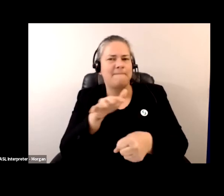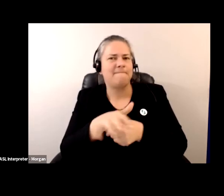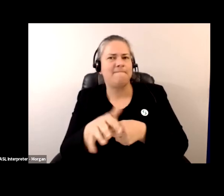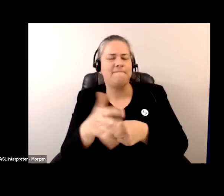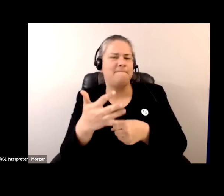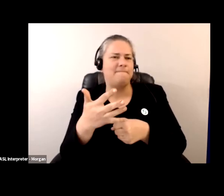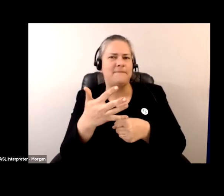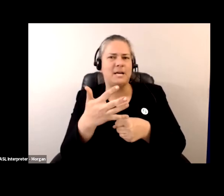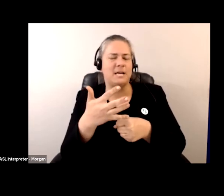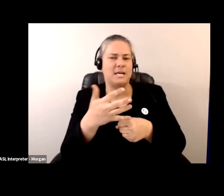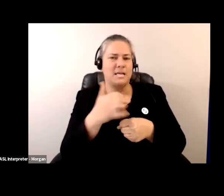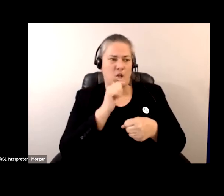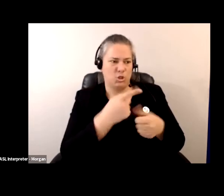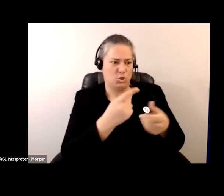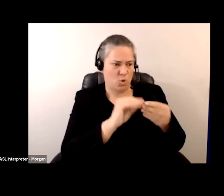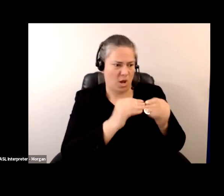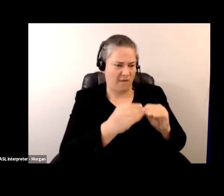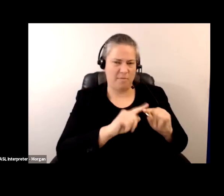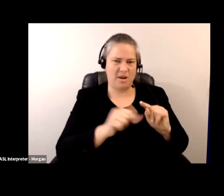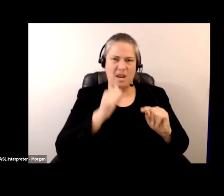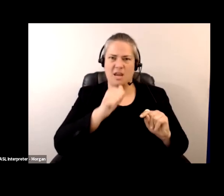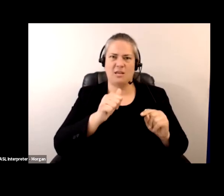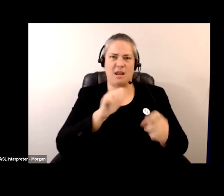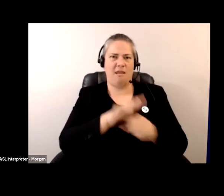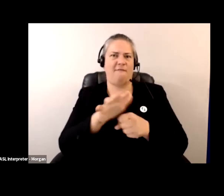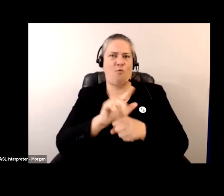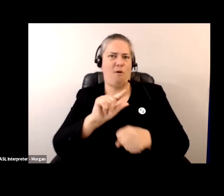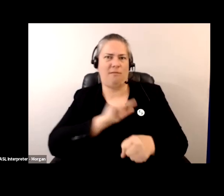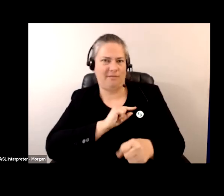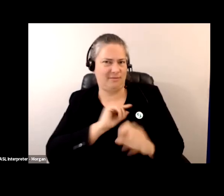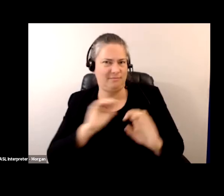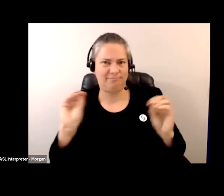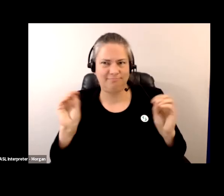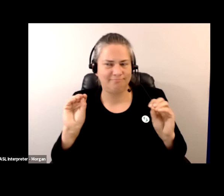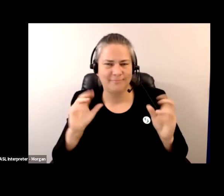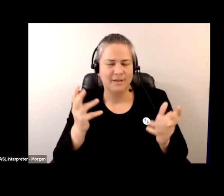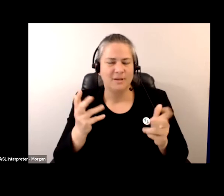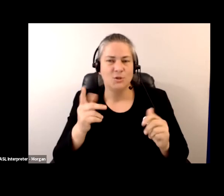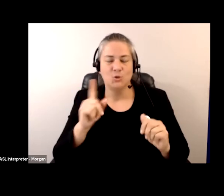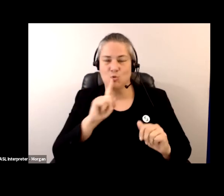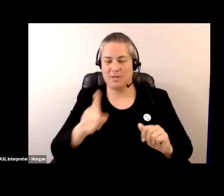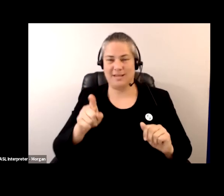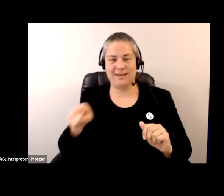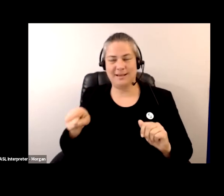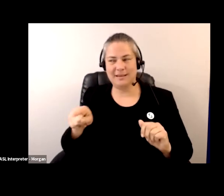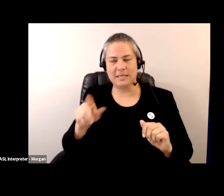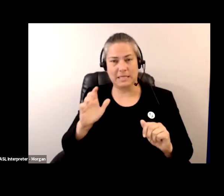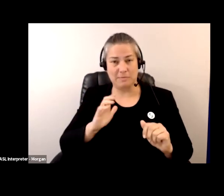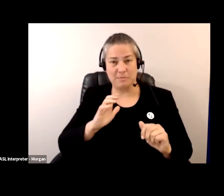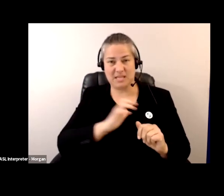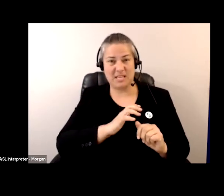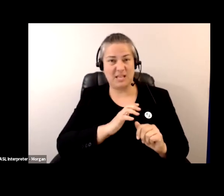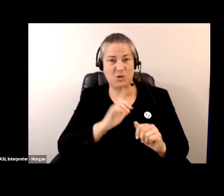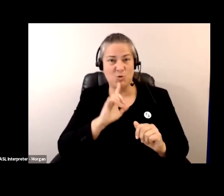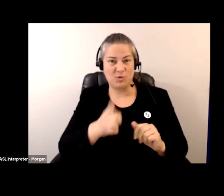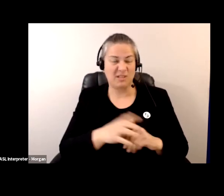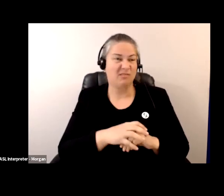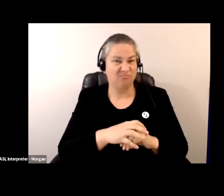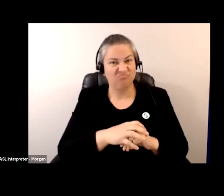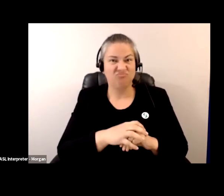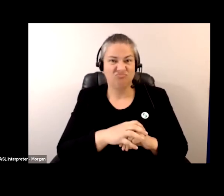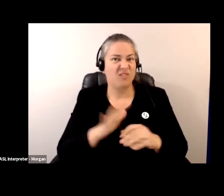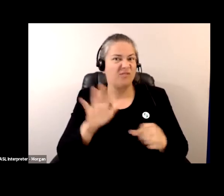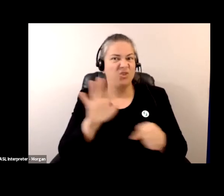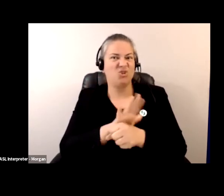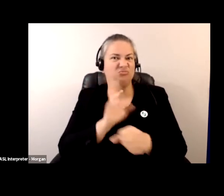not quantitatively. So I think the committee was pretty much to a person on board with that